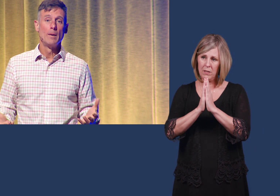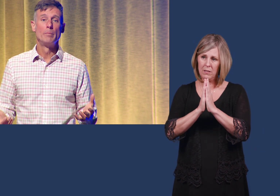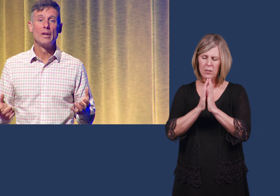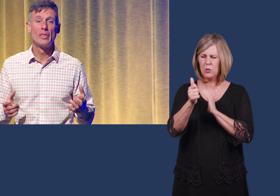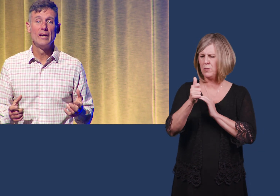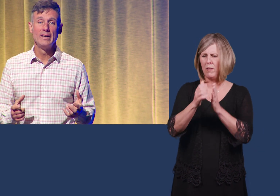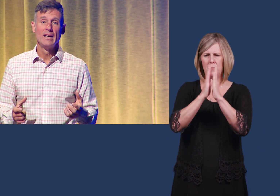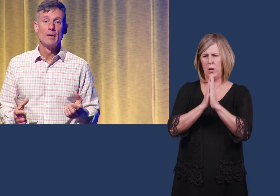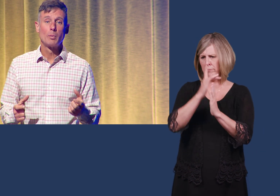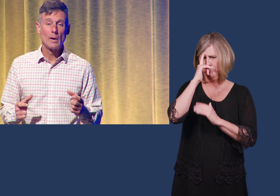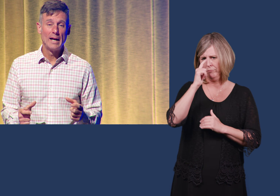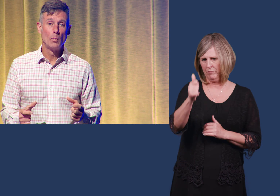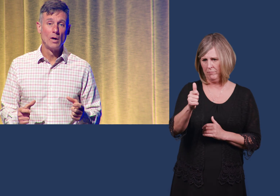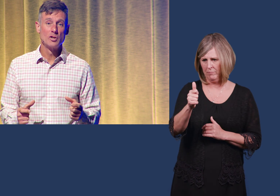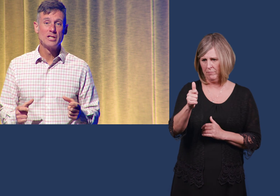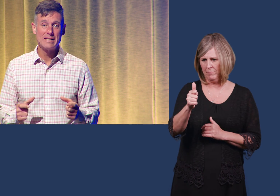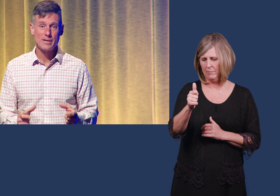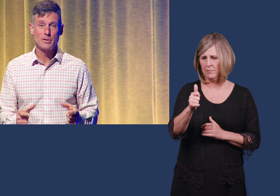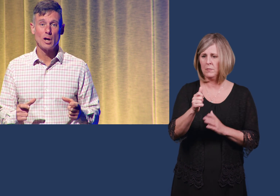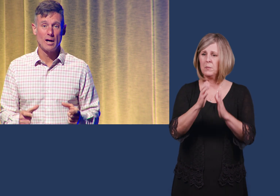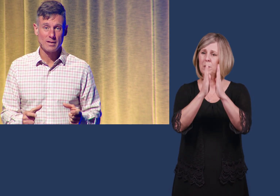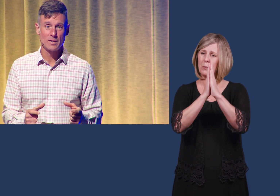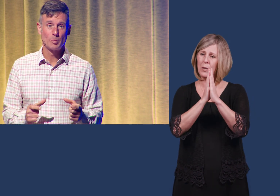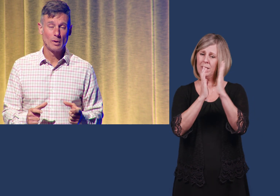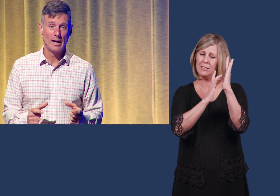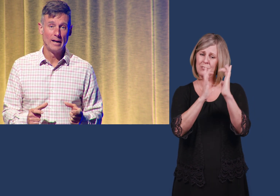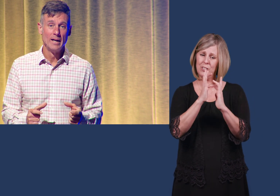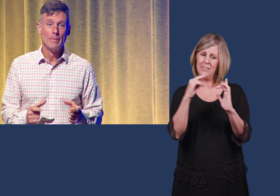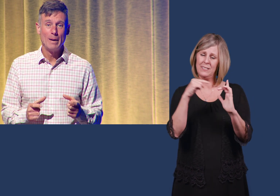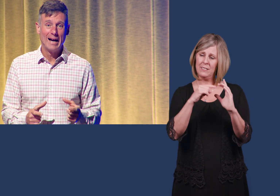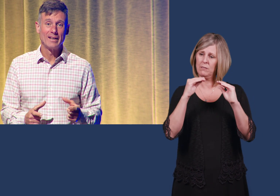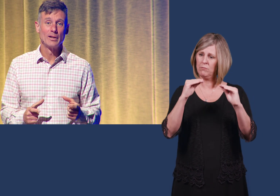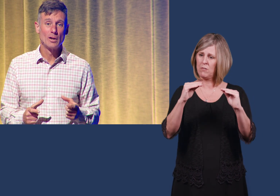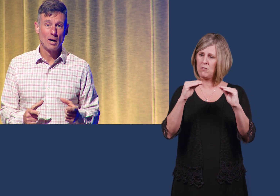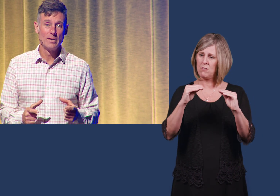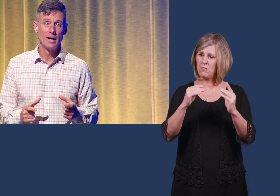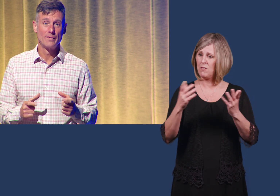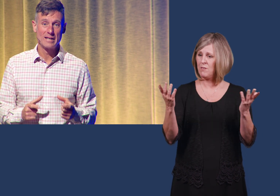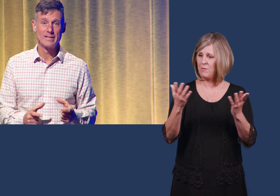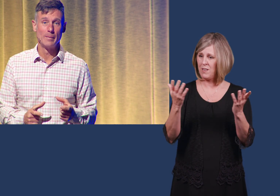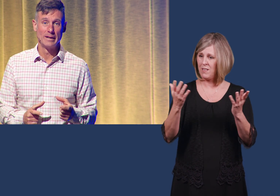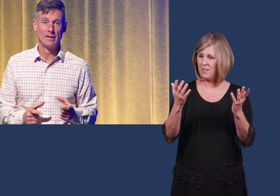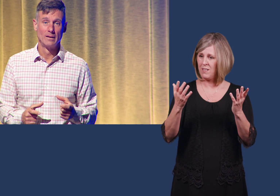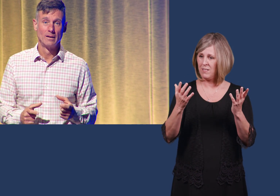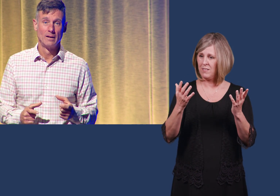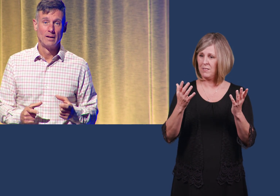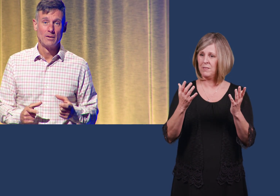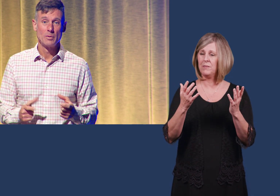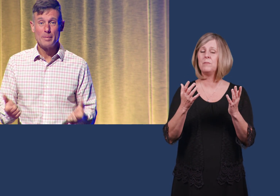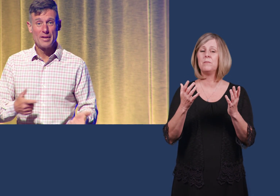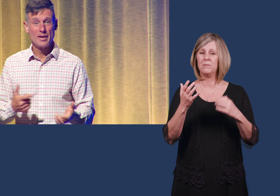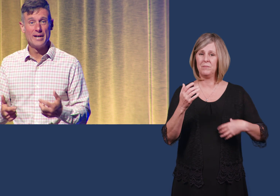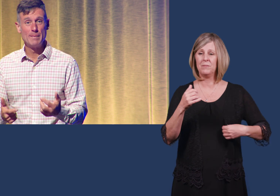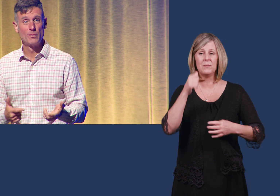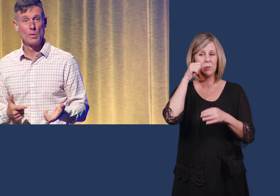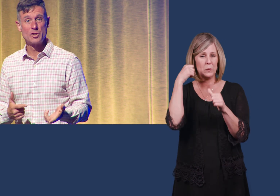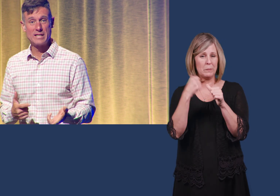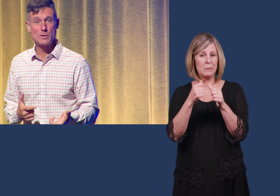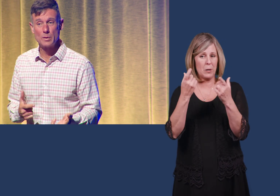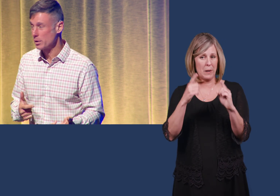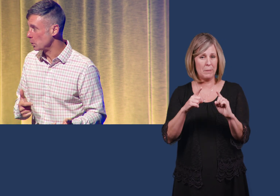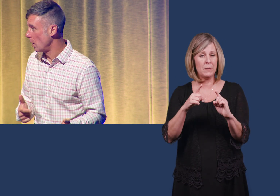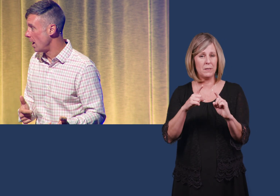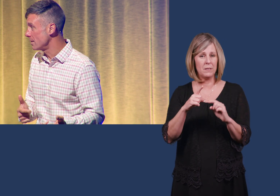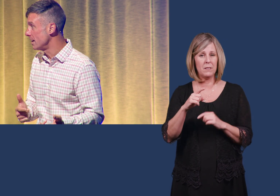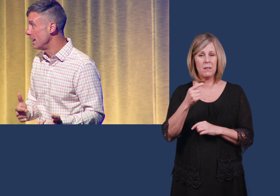him, but then pray what Jesus taught us to pray back in the Garden of Gethsemane. Remember there, the night before